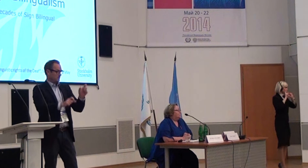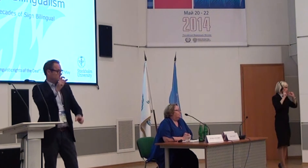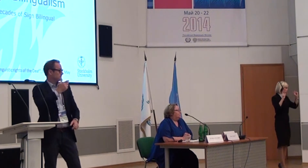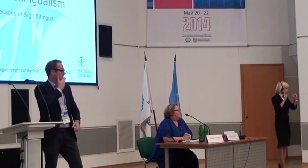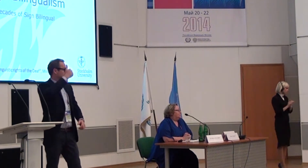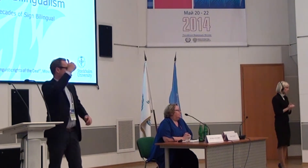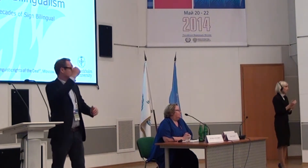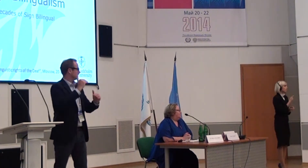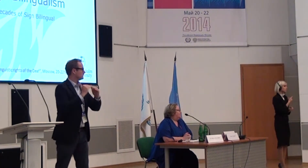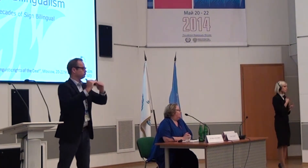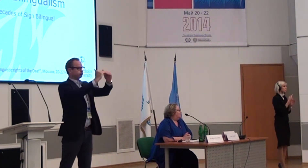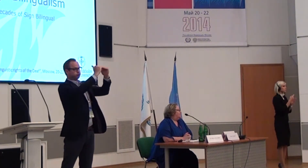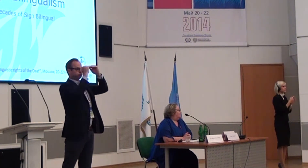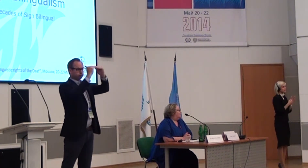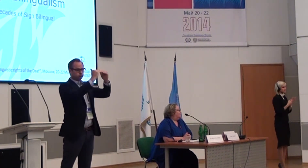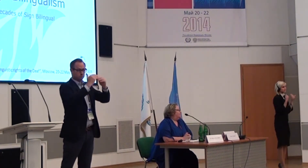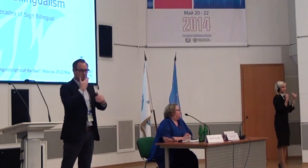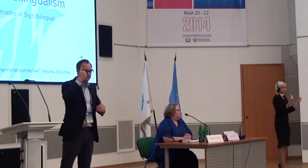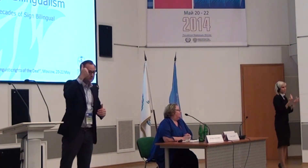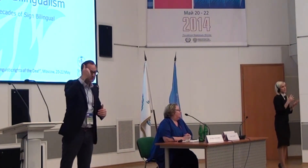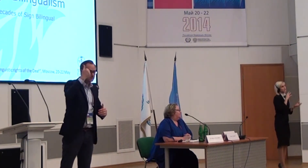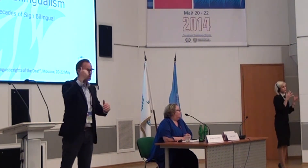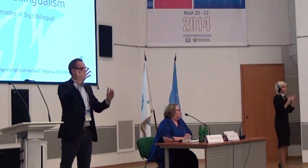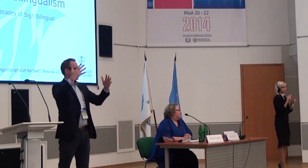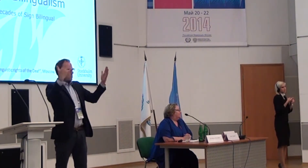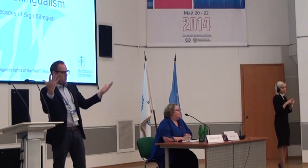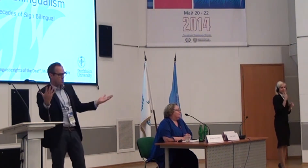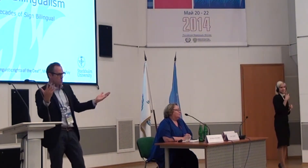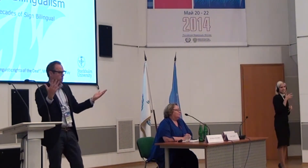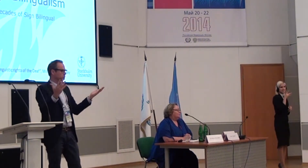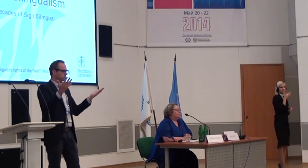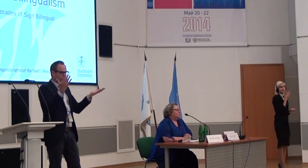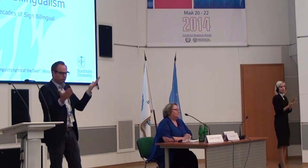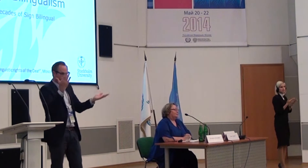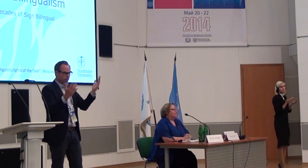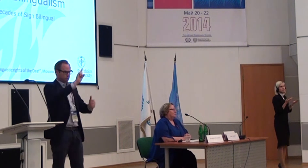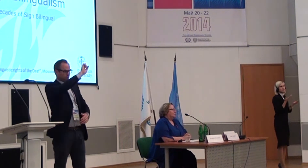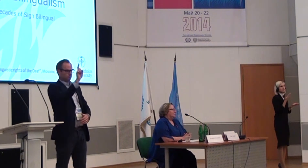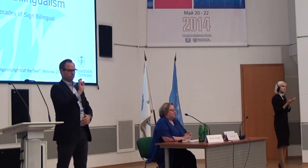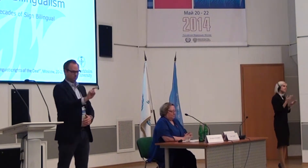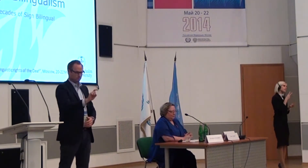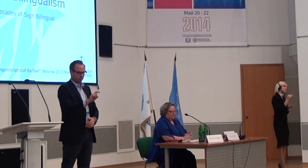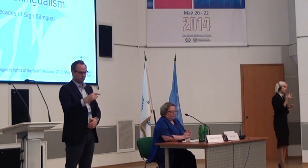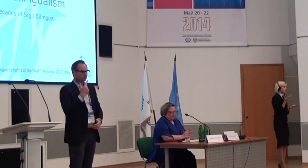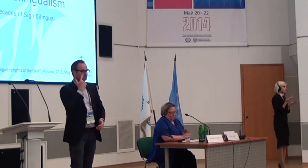those 30 years. Do we see any improvements? Are deaf people equal to hearing people in society?